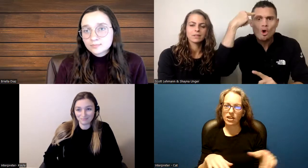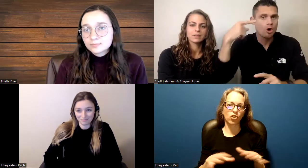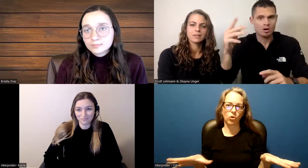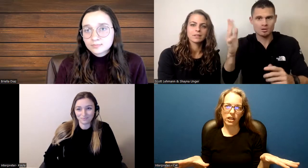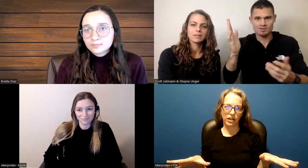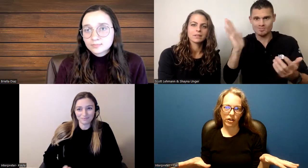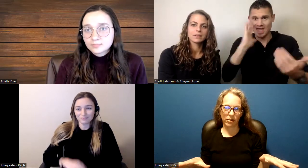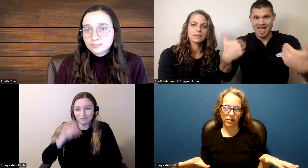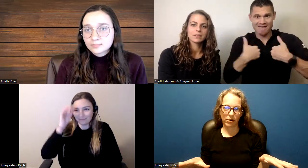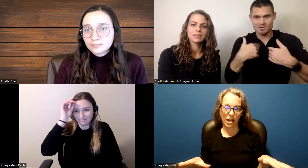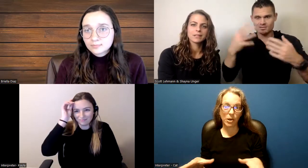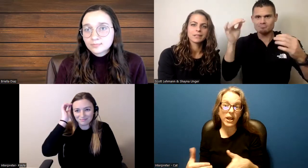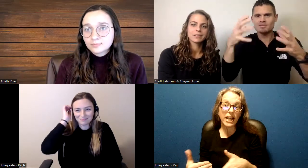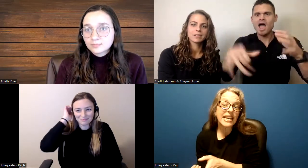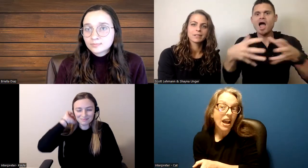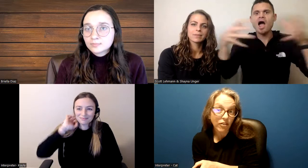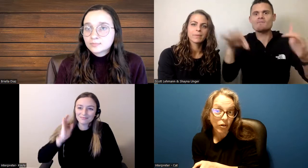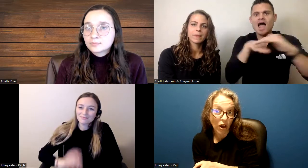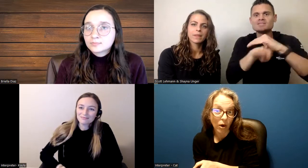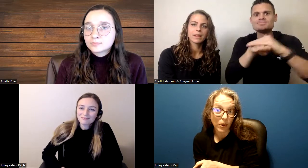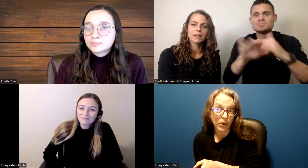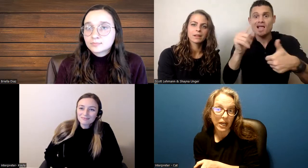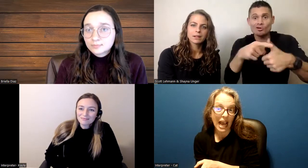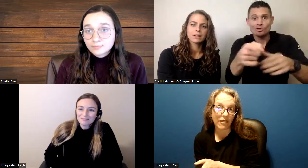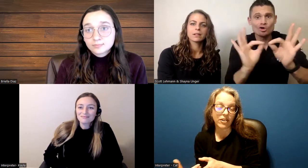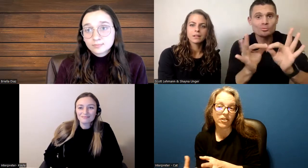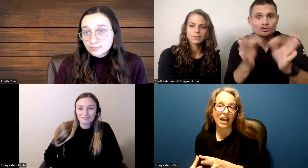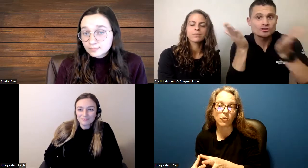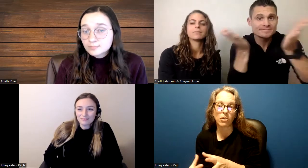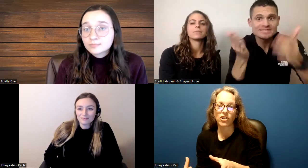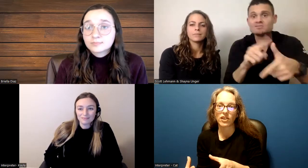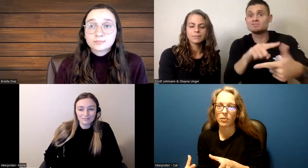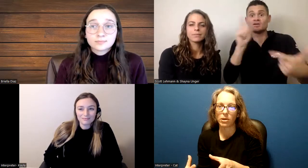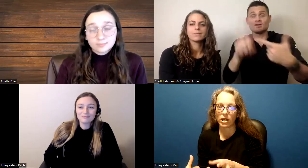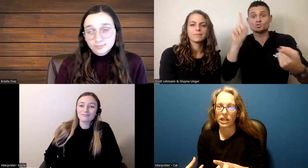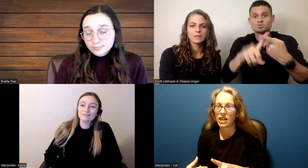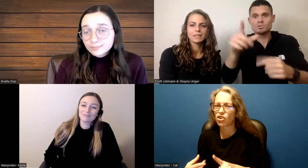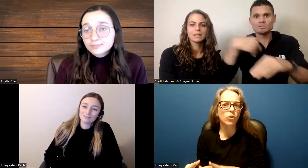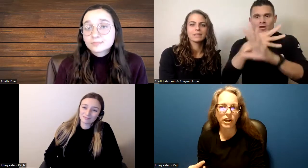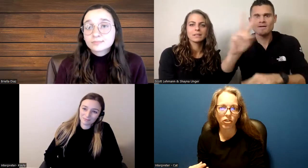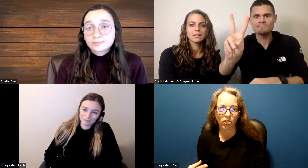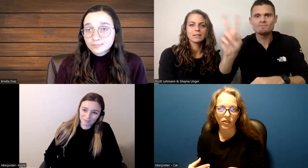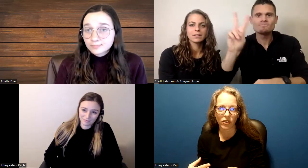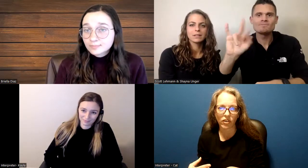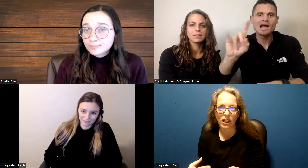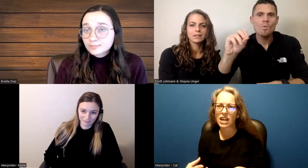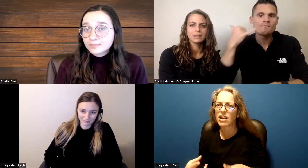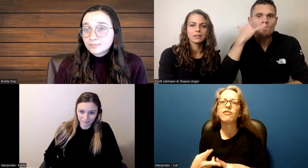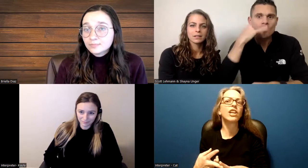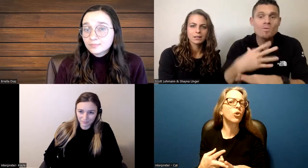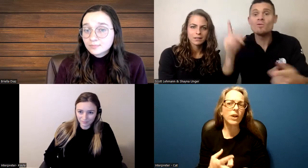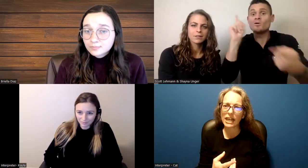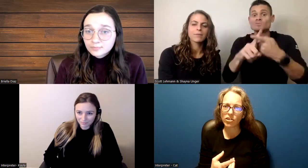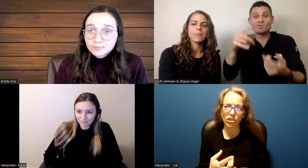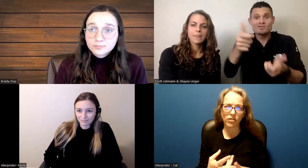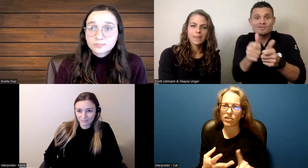nowadays, it's totally different. I mean, we never thought we would have as much accessibility, interpreting services,